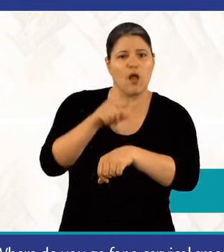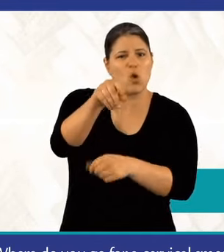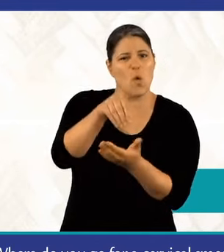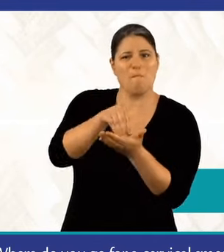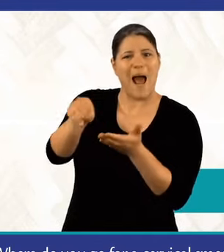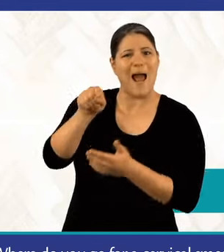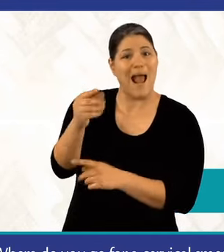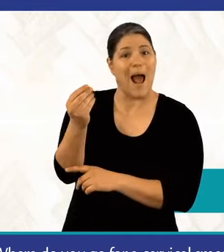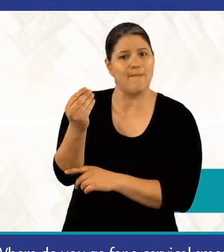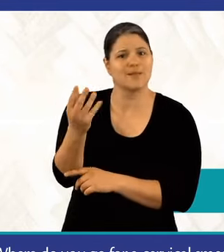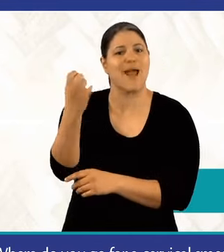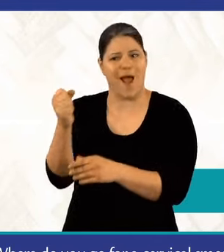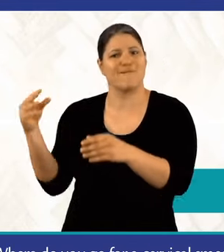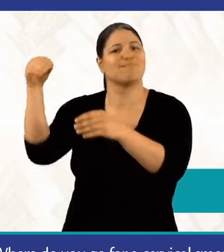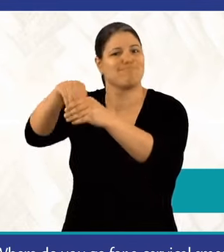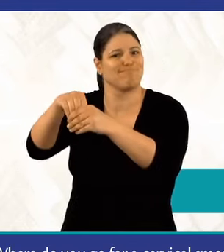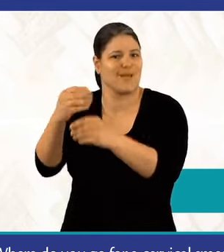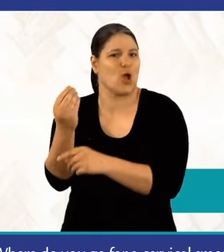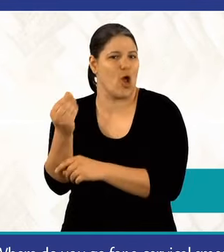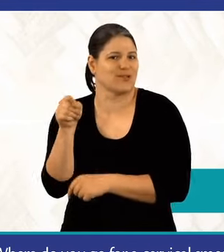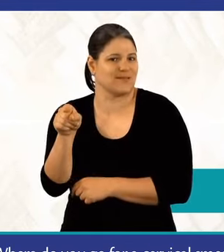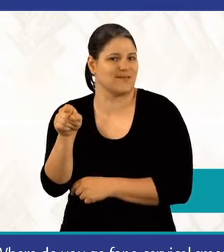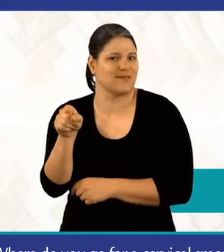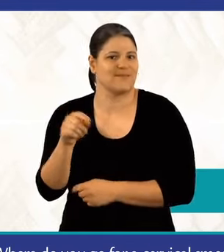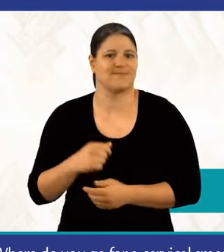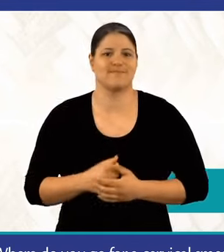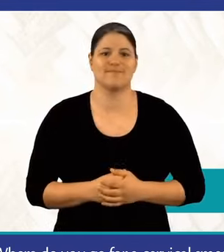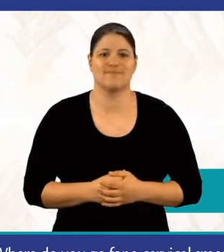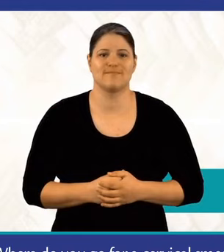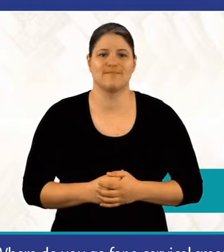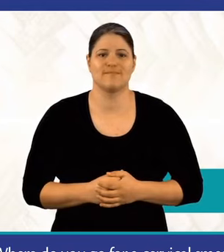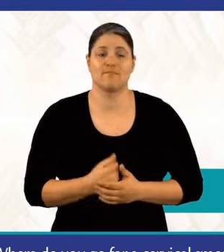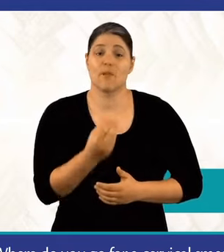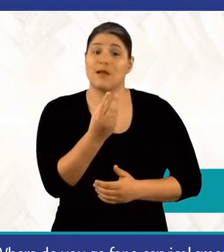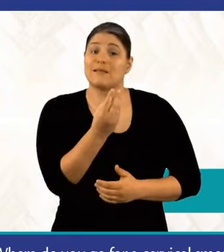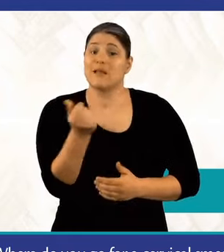The cost of a cervical smear test will be what you would normally pay to see your doctor or nurse.